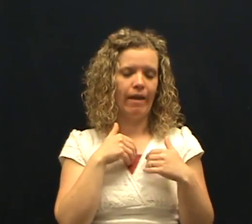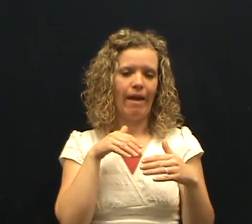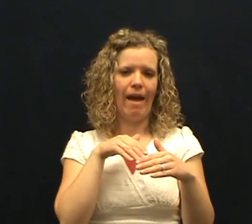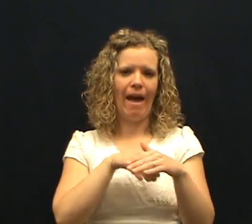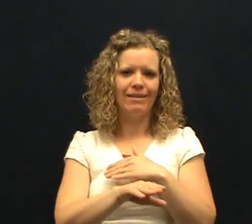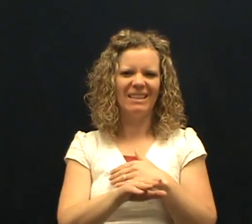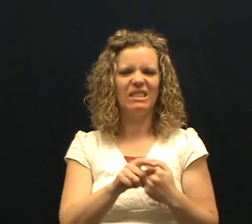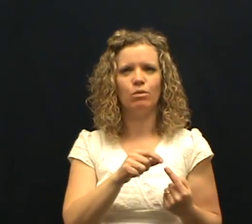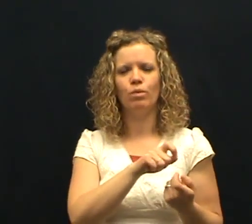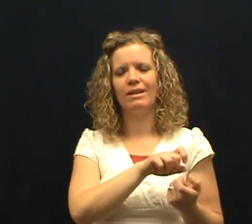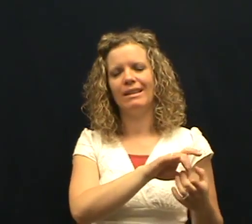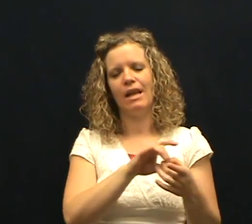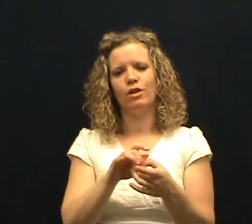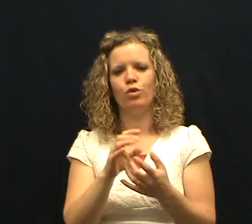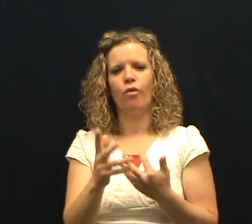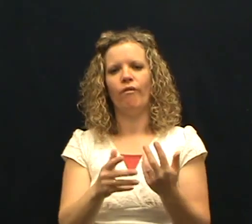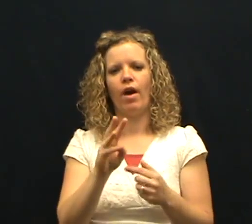then document procedures.